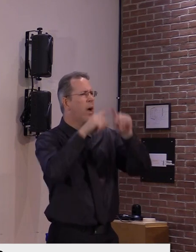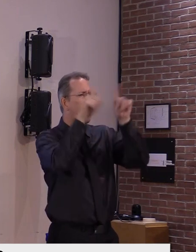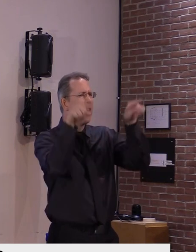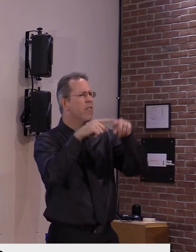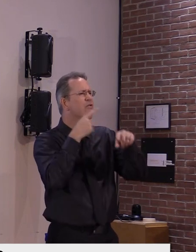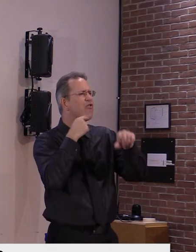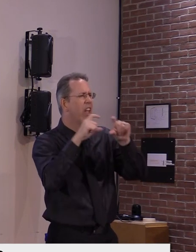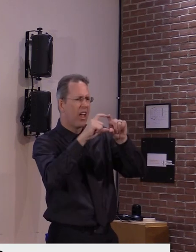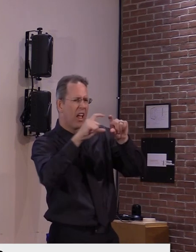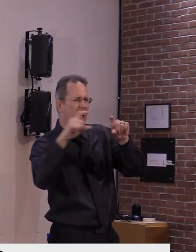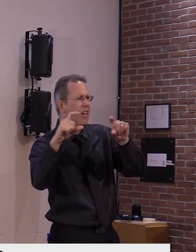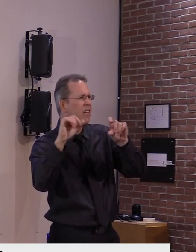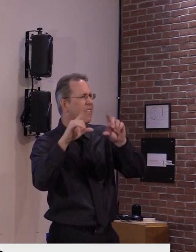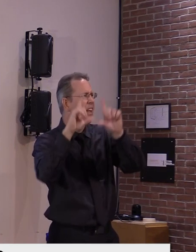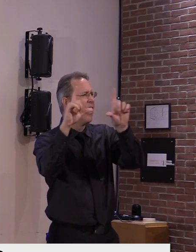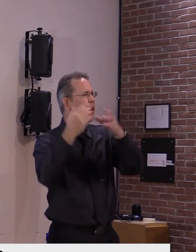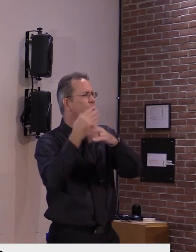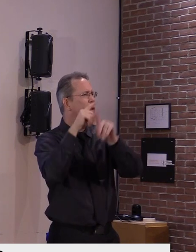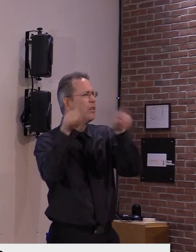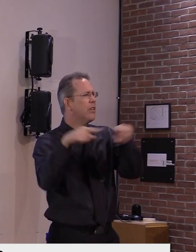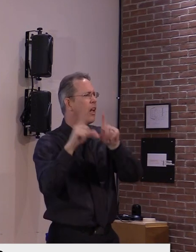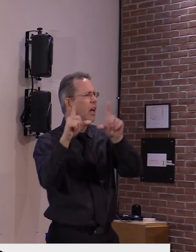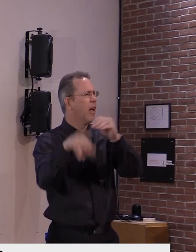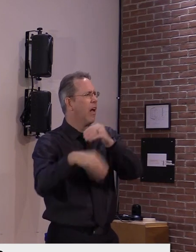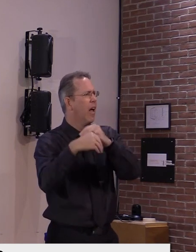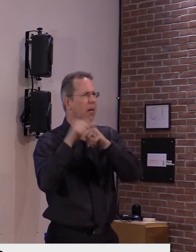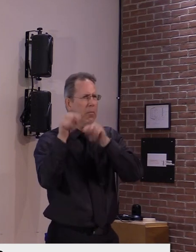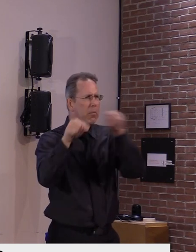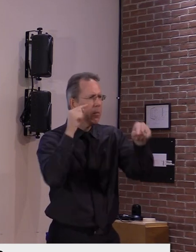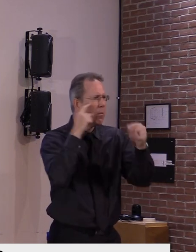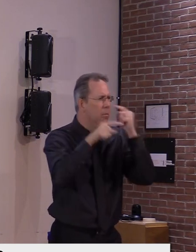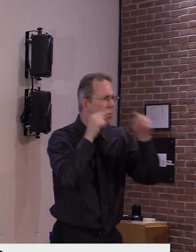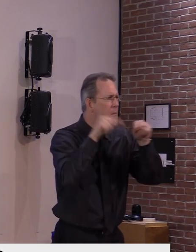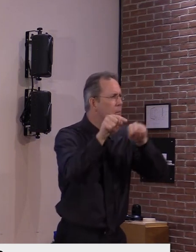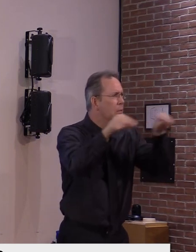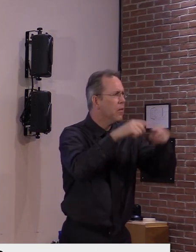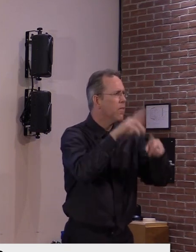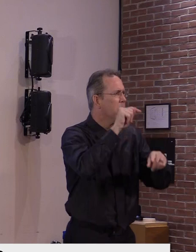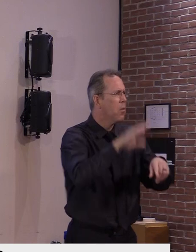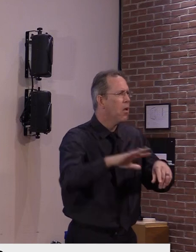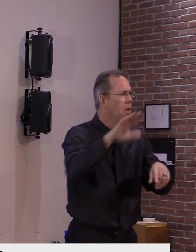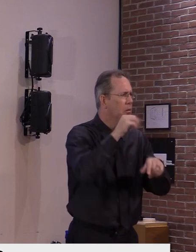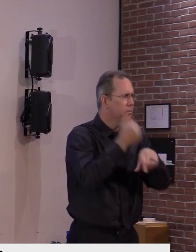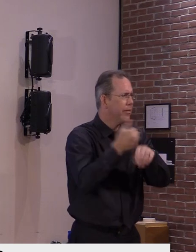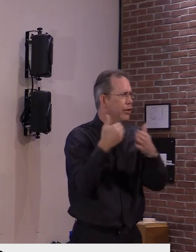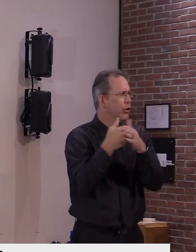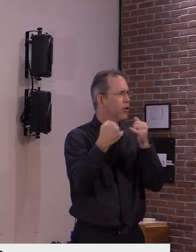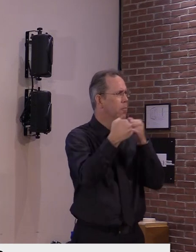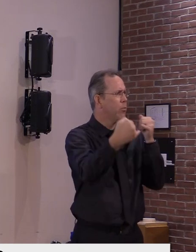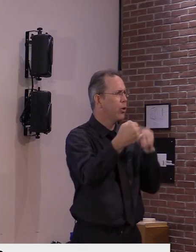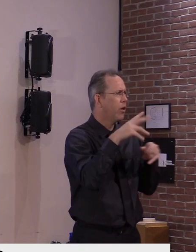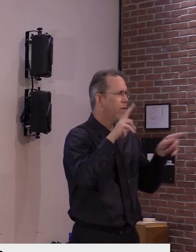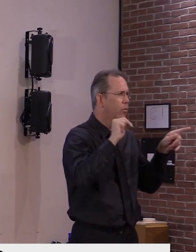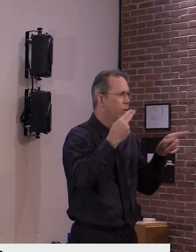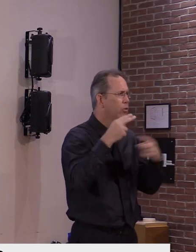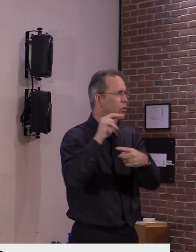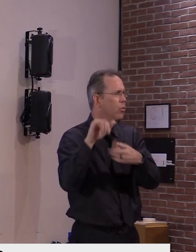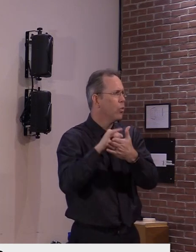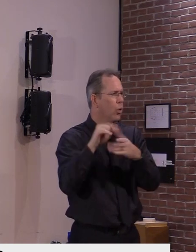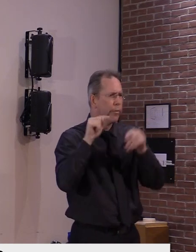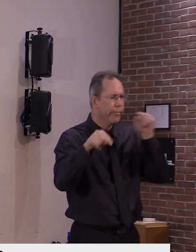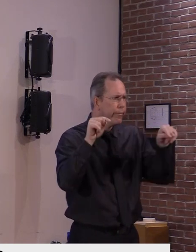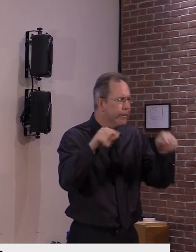what do you know as far as time frame that hasn't been shared with the general public? Because your executive order goes month to month. So